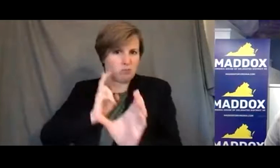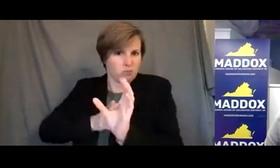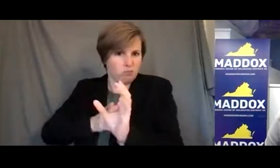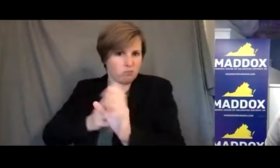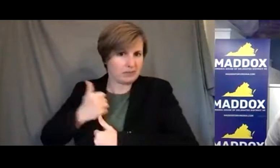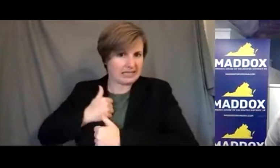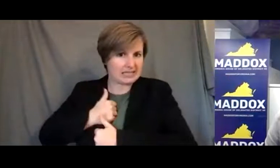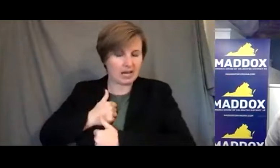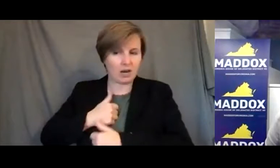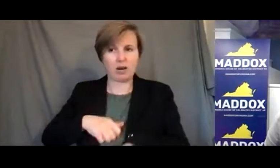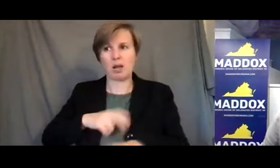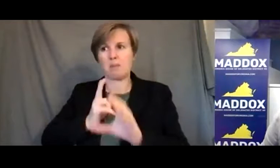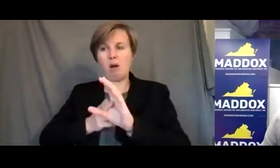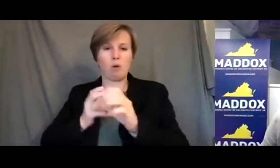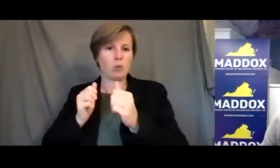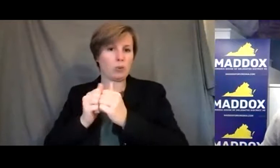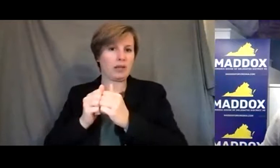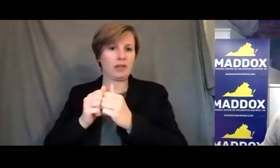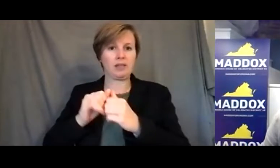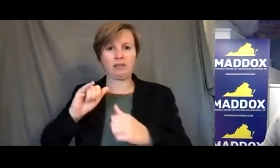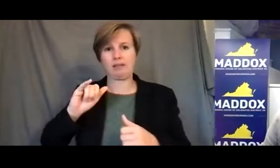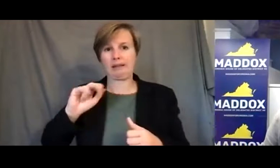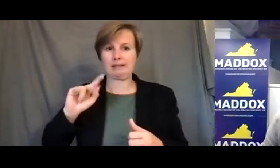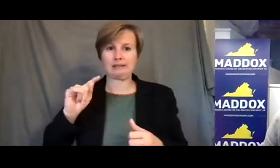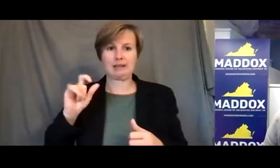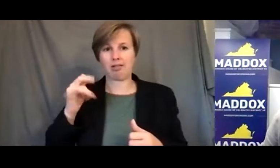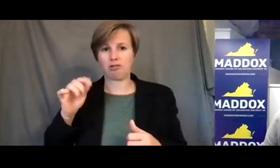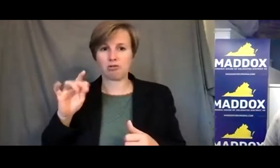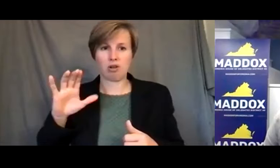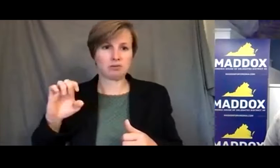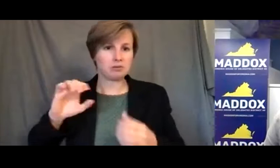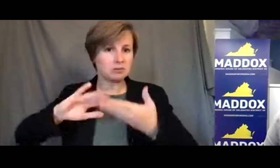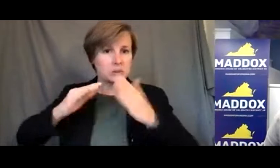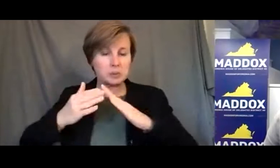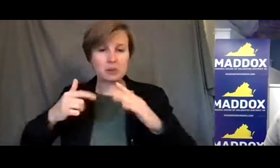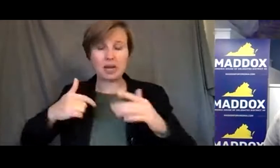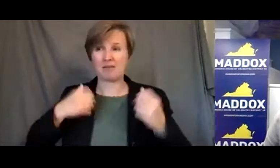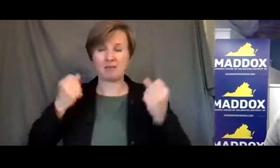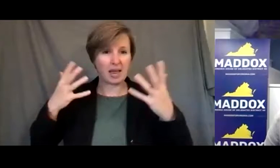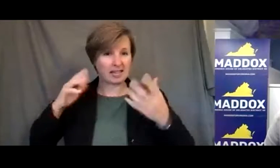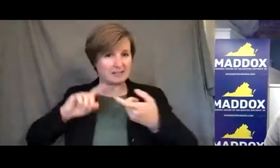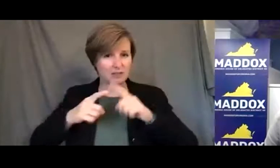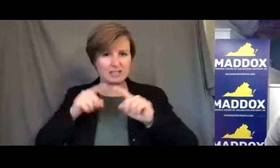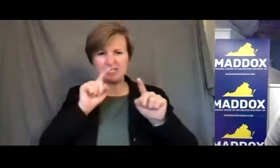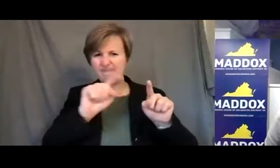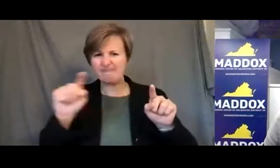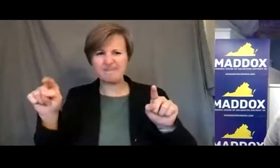the intelligence community, I have a lot of friends who have suffered from